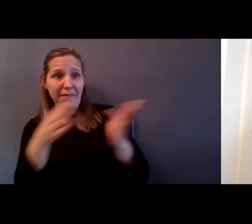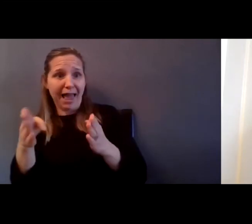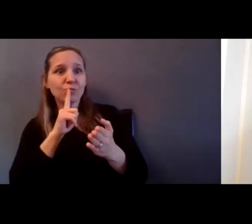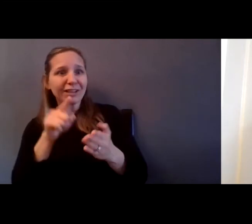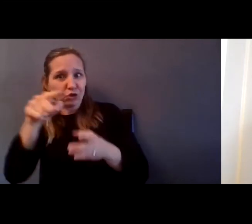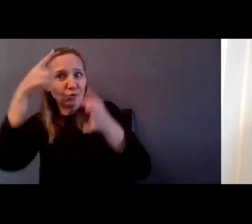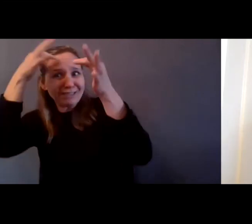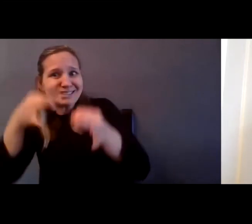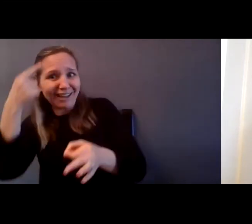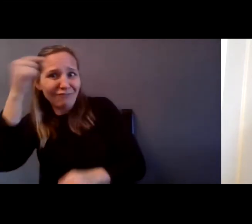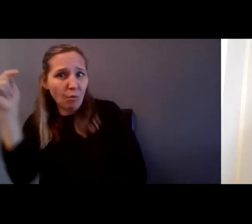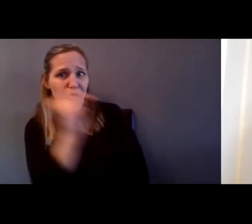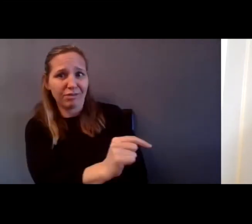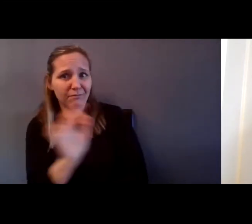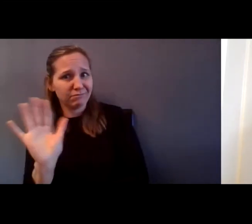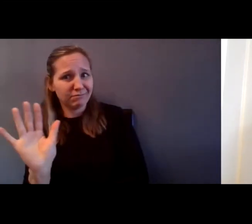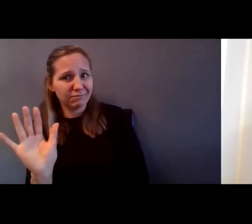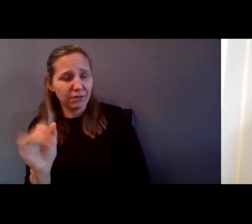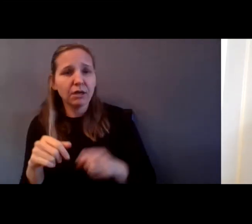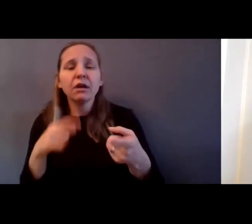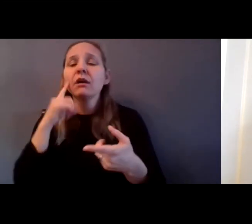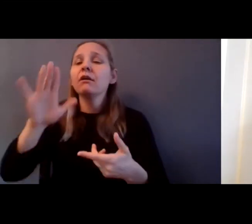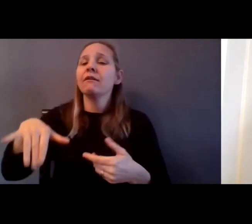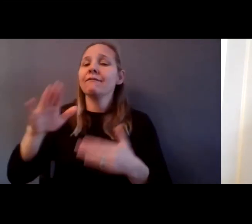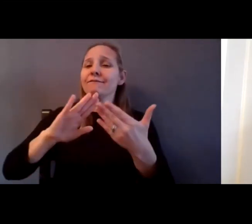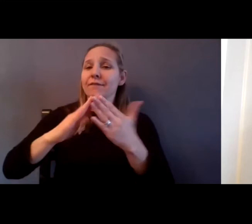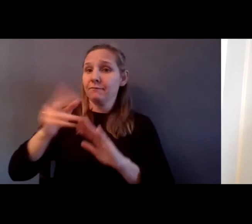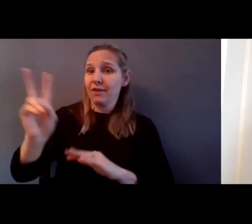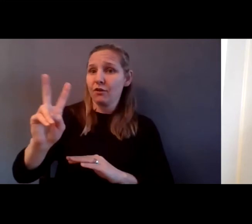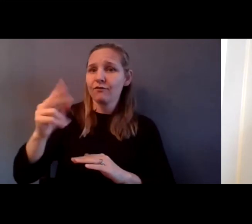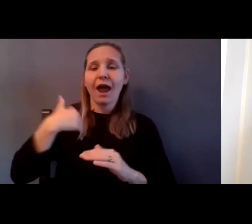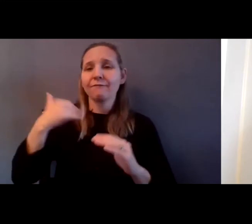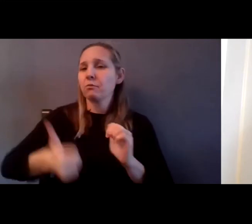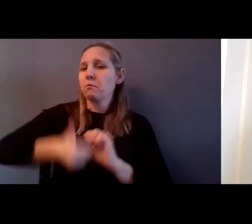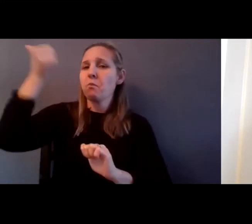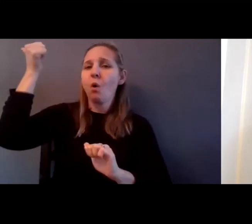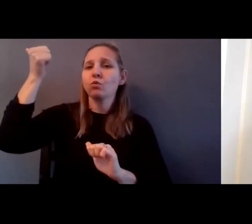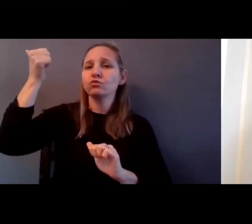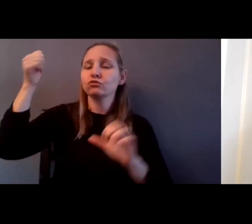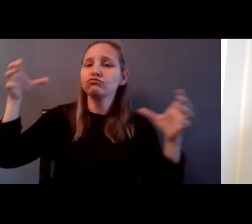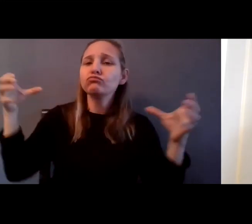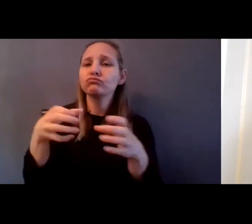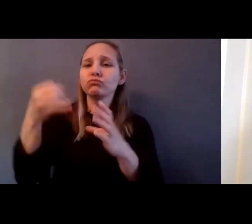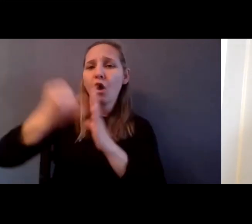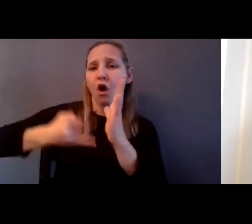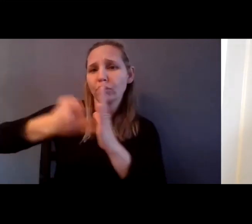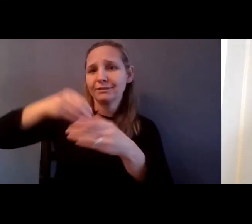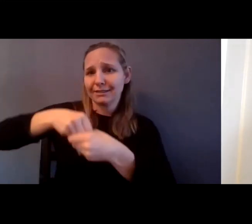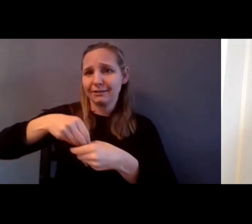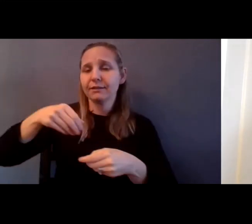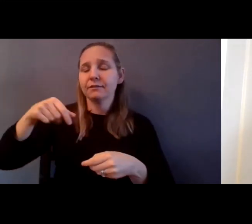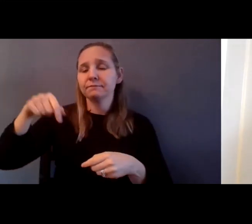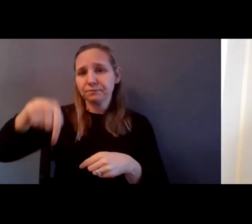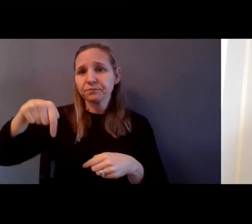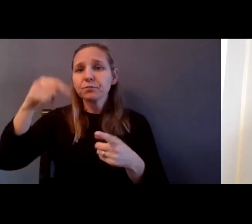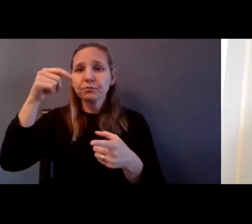Vancouver has the highest concentration of working artists of all the major cities in Canada, according to an analysis of